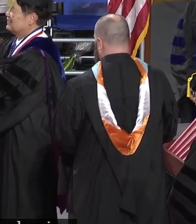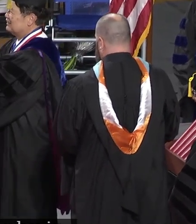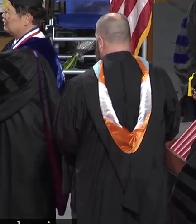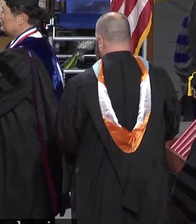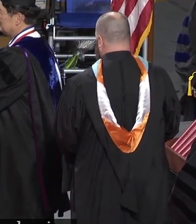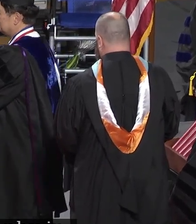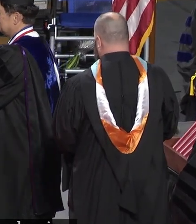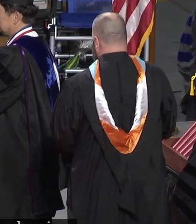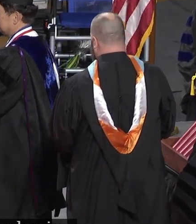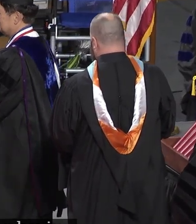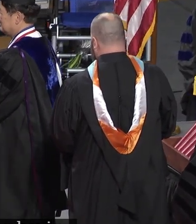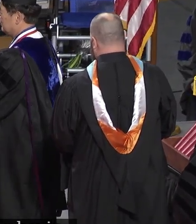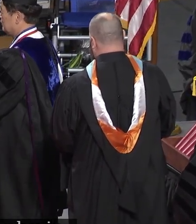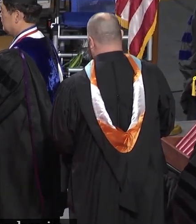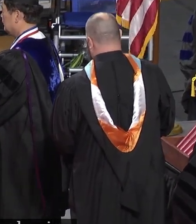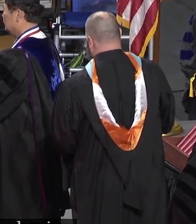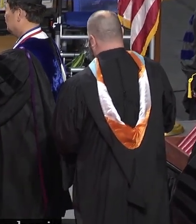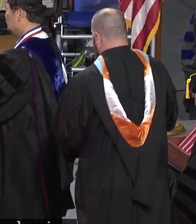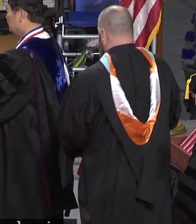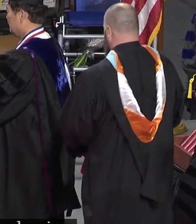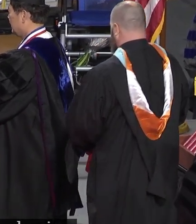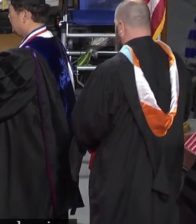Engineering.